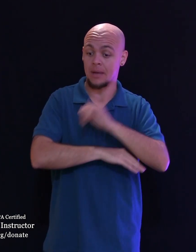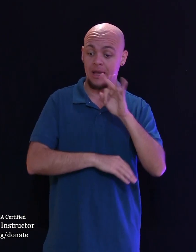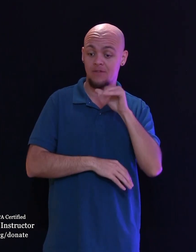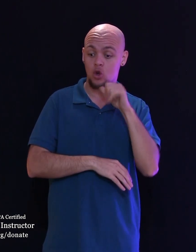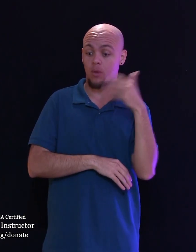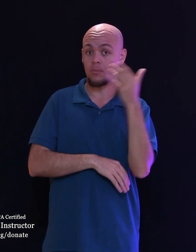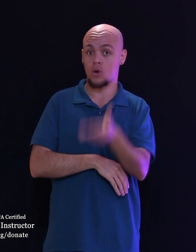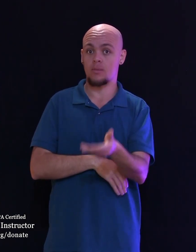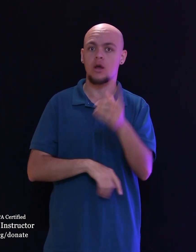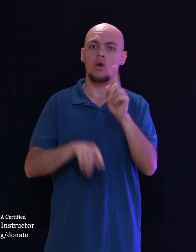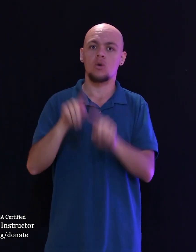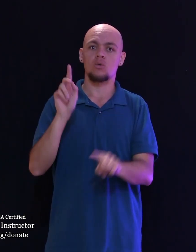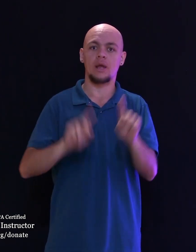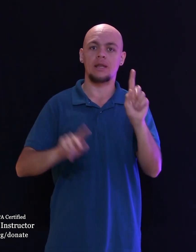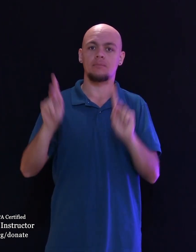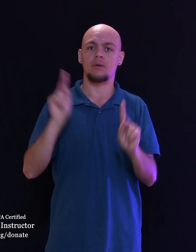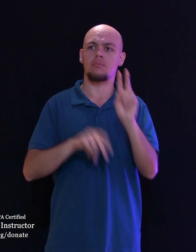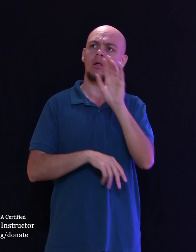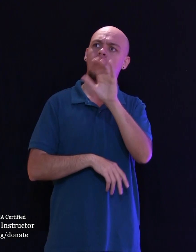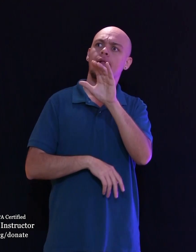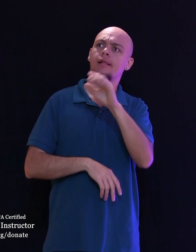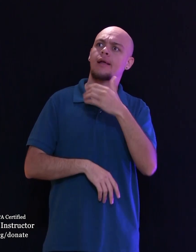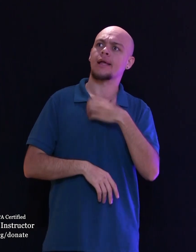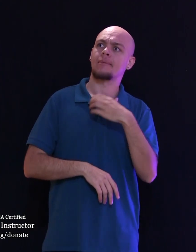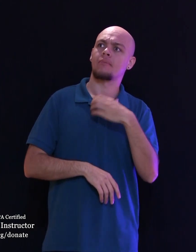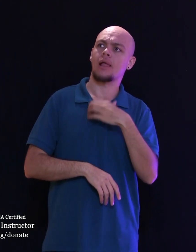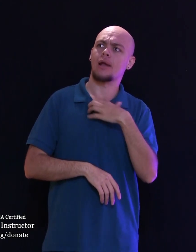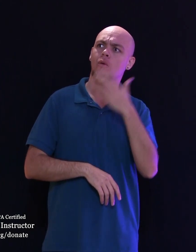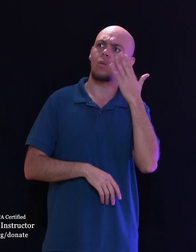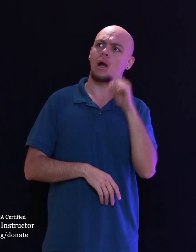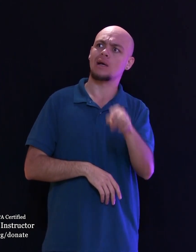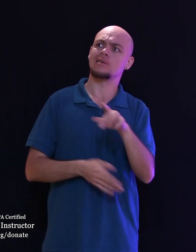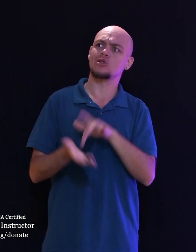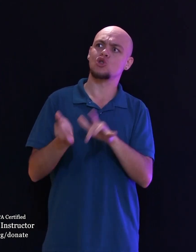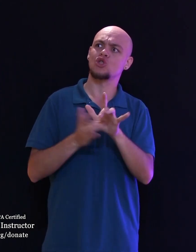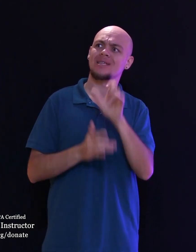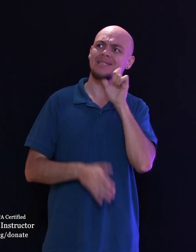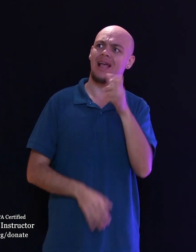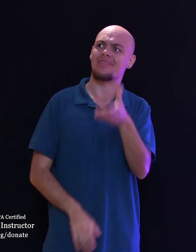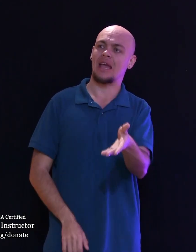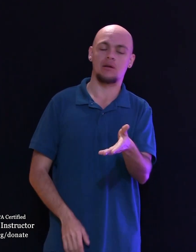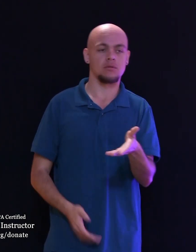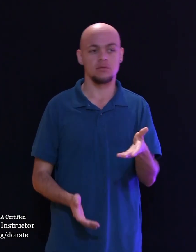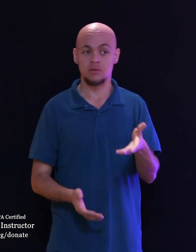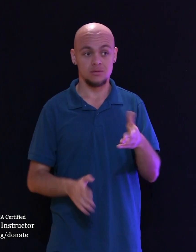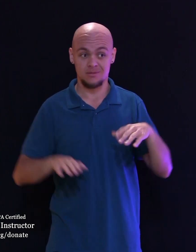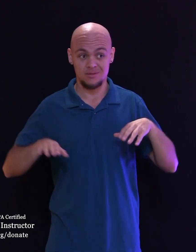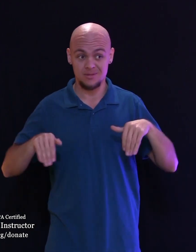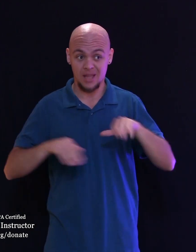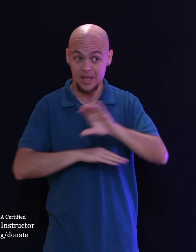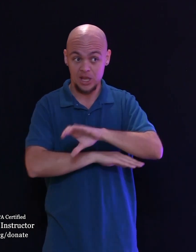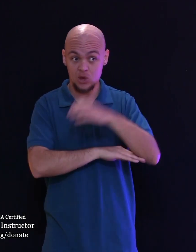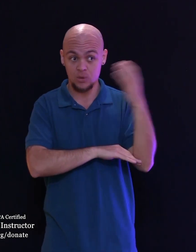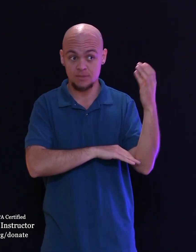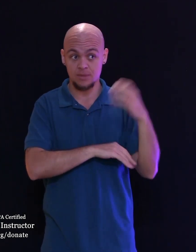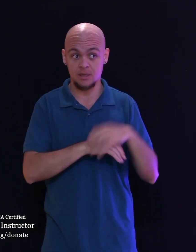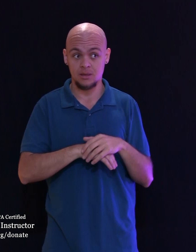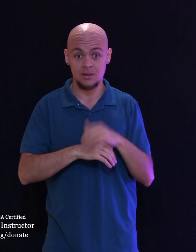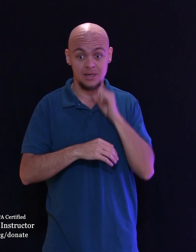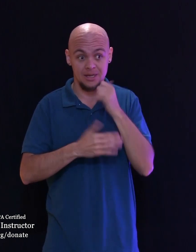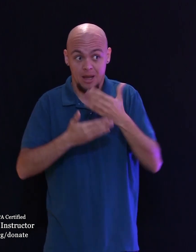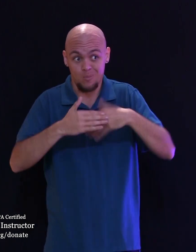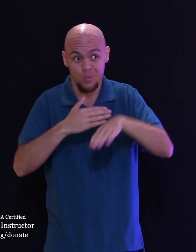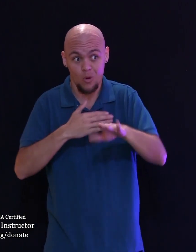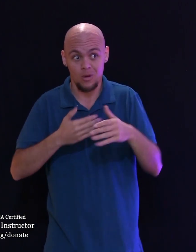Yet if you don't put one there, you'll have random people stop by and complain. Why isn't Jesus in the manger? Because it's not Christmas. And